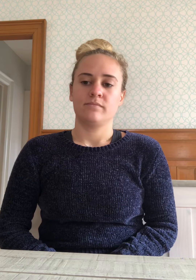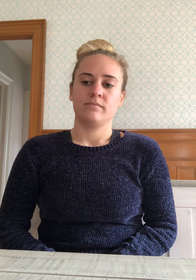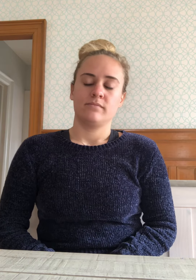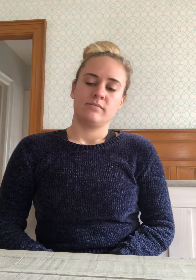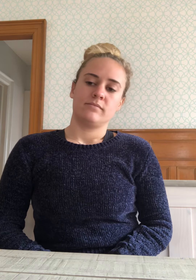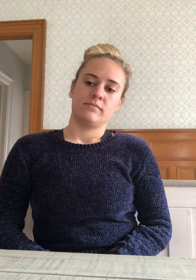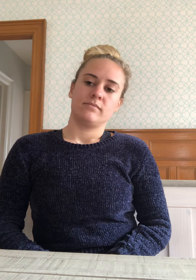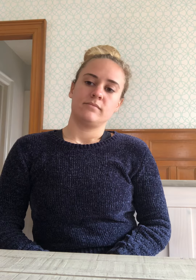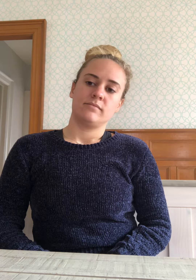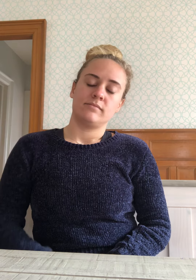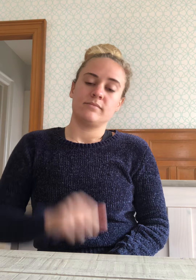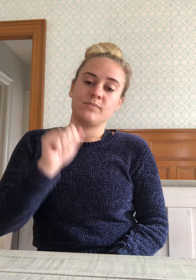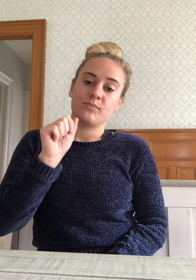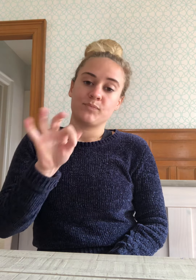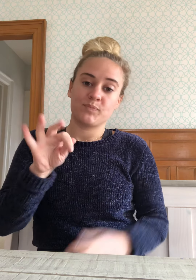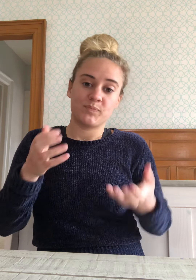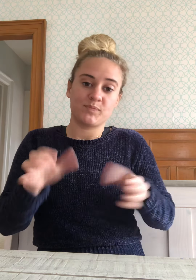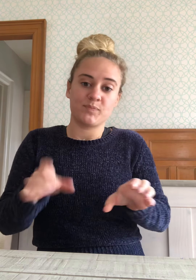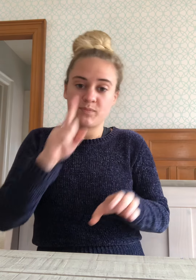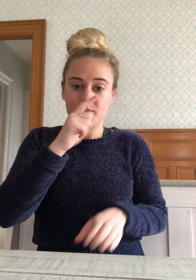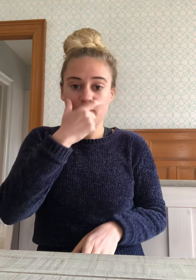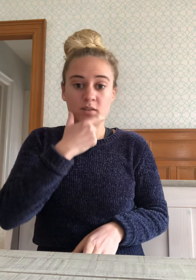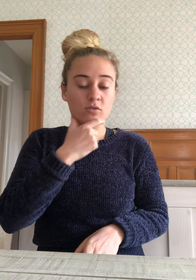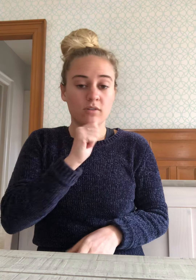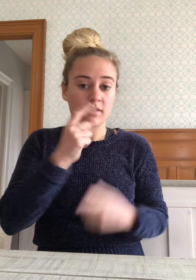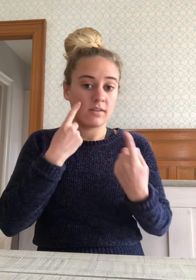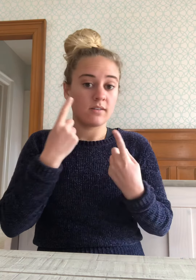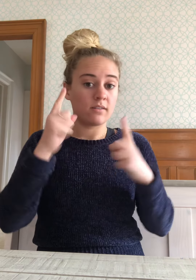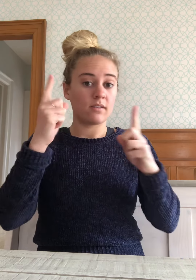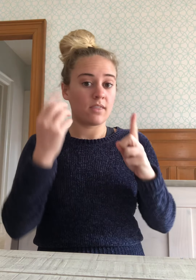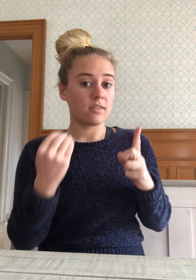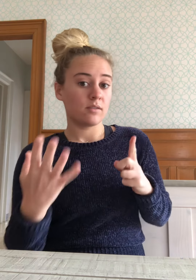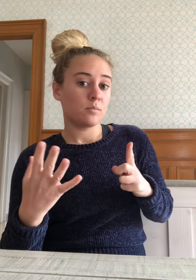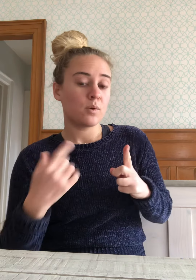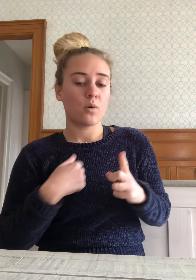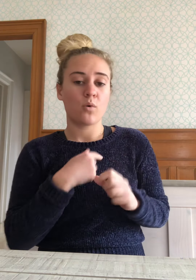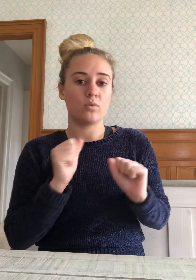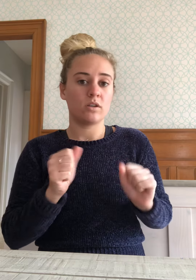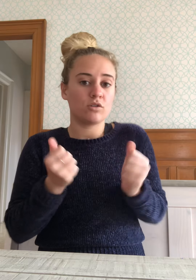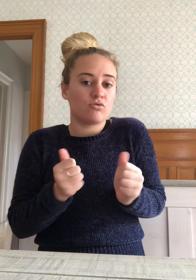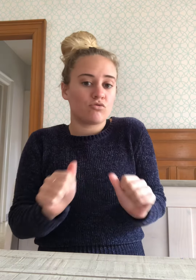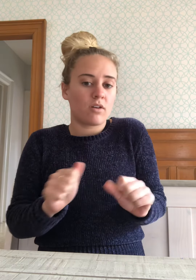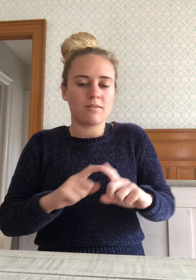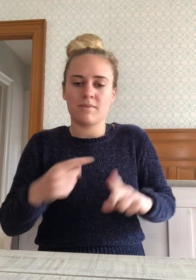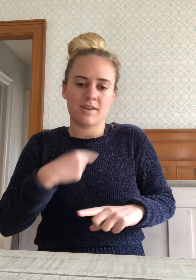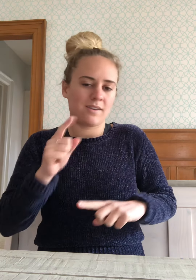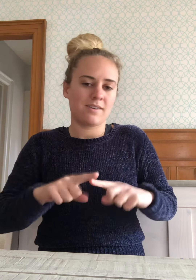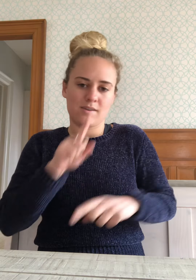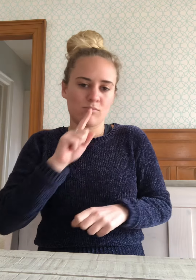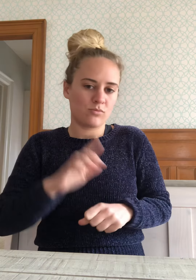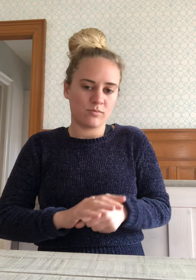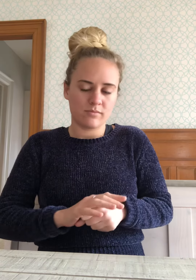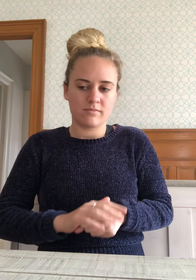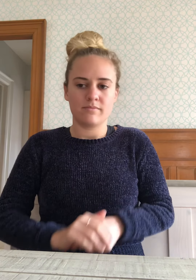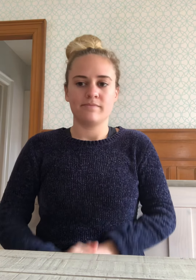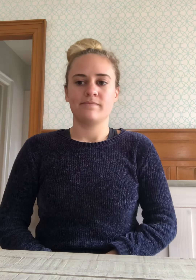If there's a chance the denture is not going to be successful, let them know. We can try this, but I can't promise. If you start